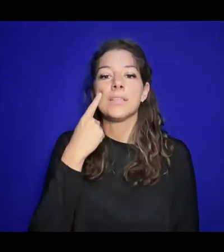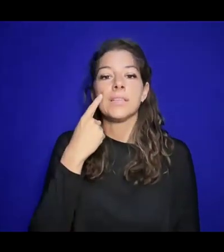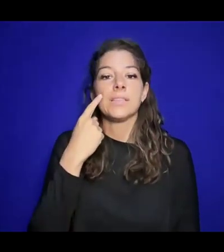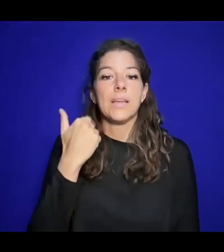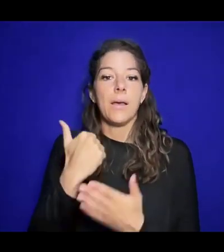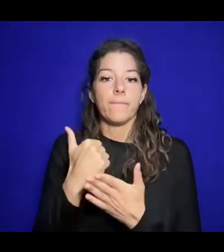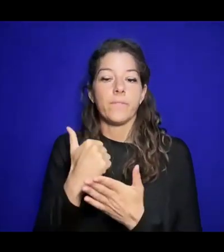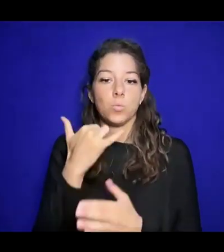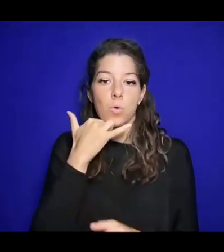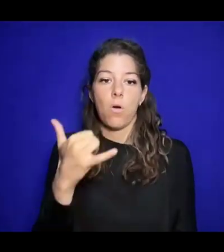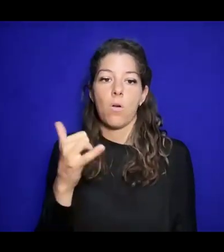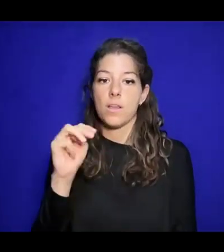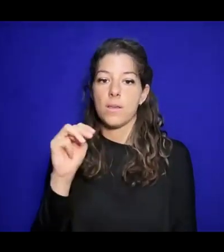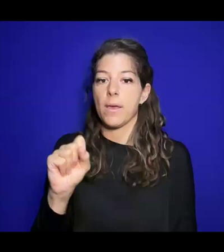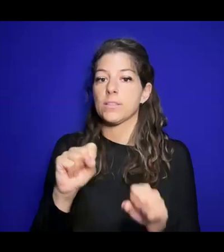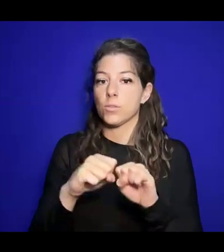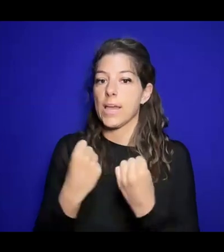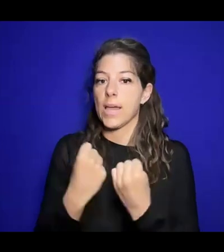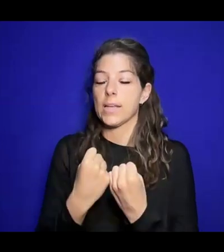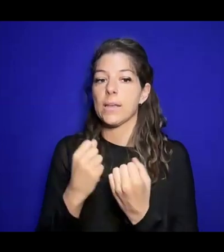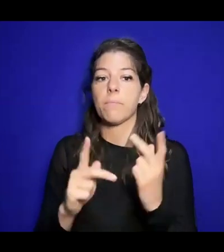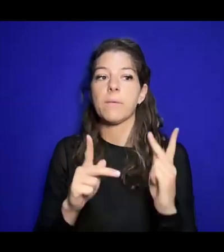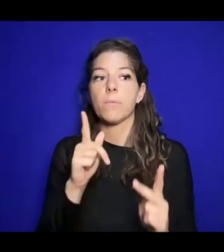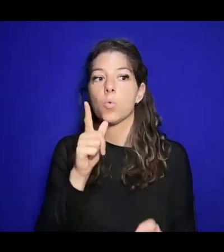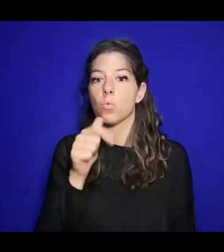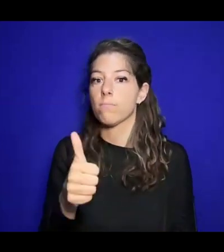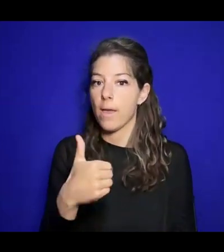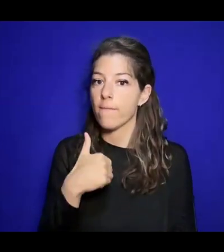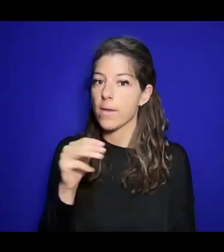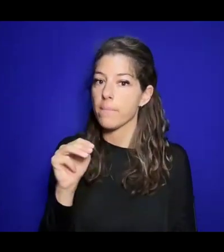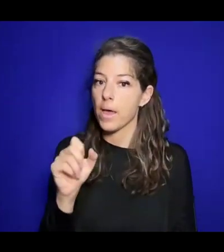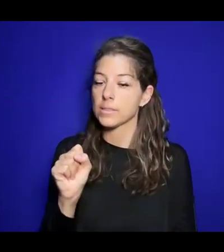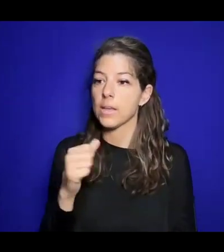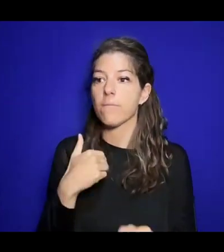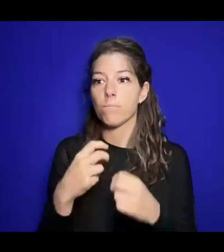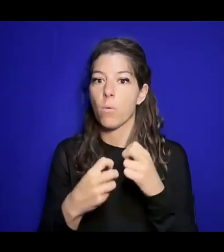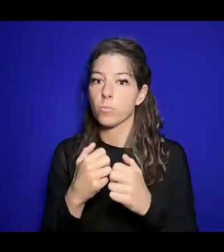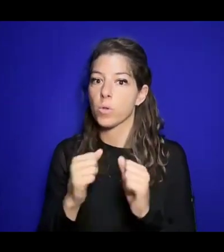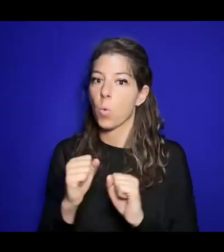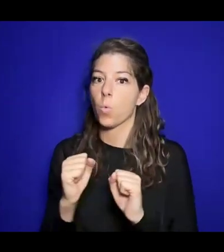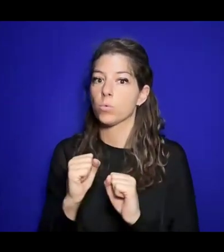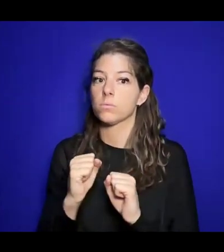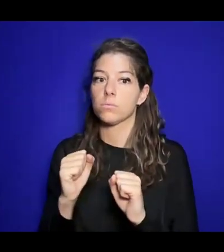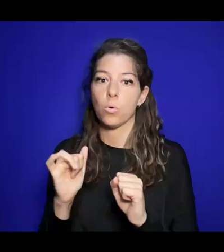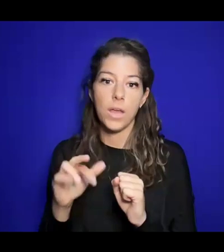helpful to call the MS Society because people who have MS have problems with cold, just cold air, cold wind.